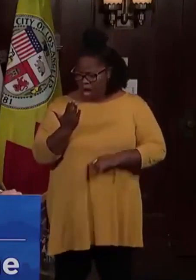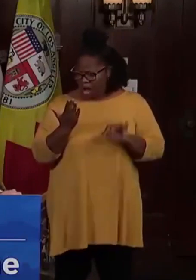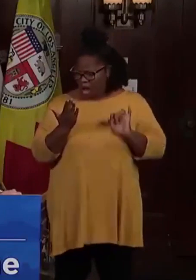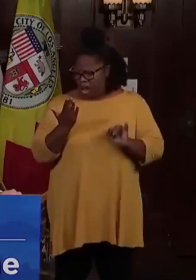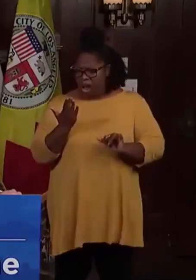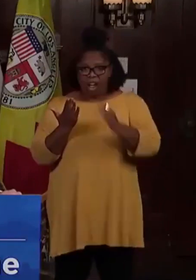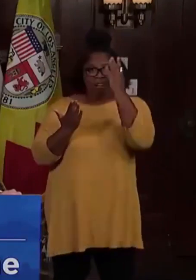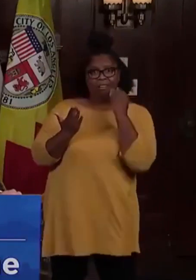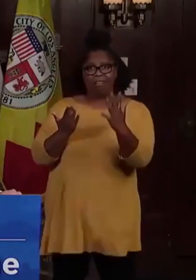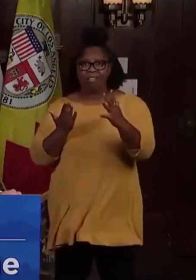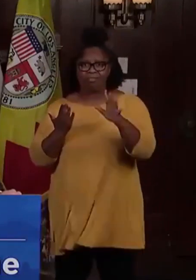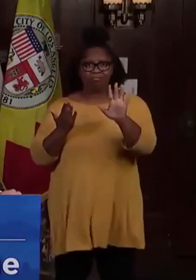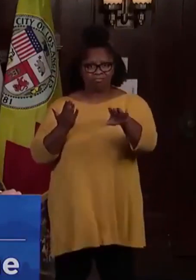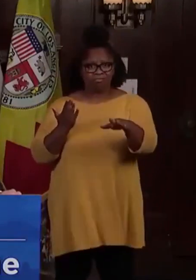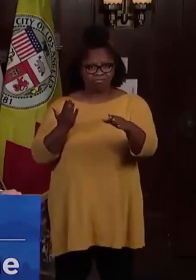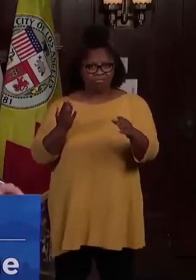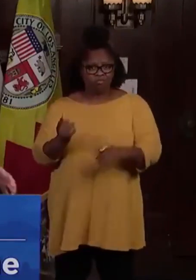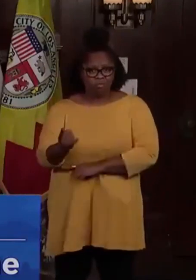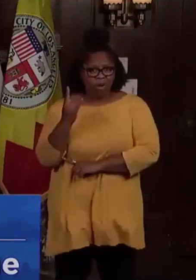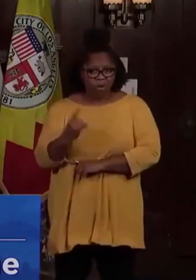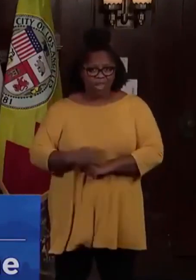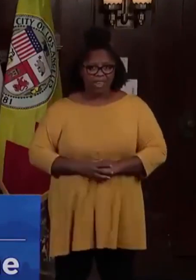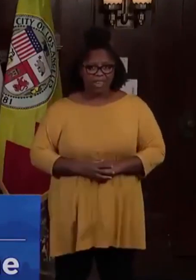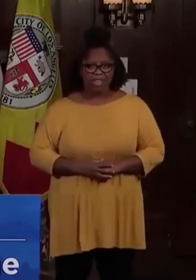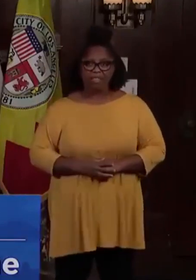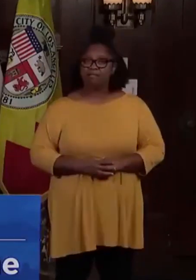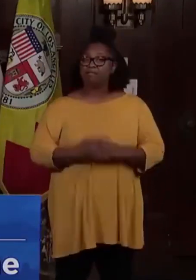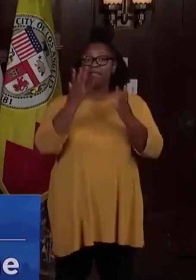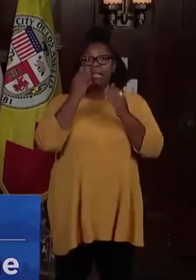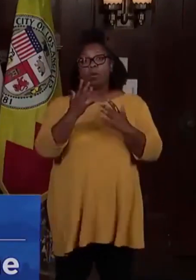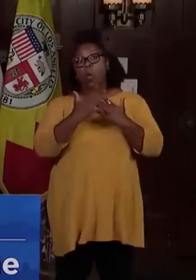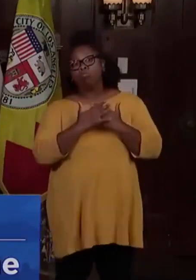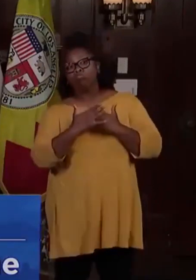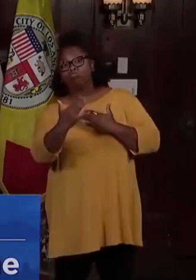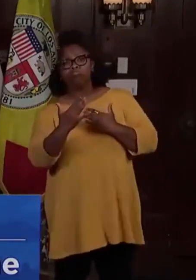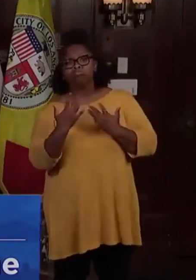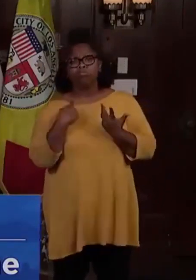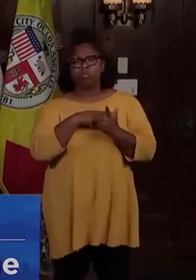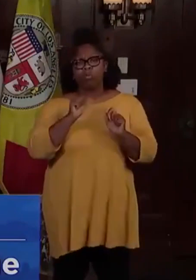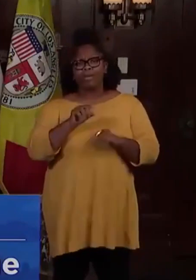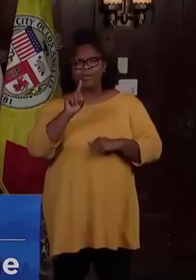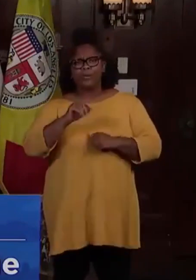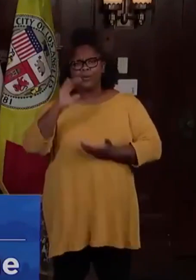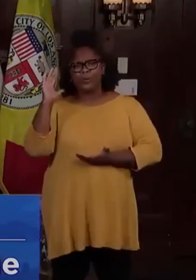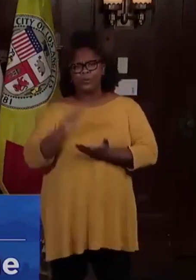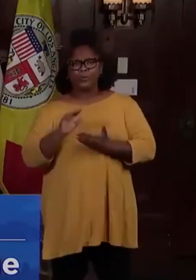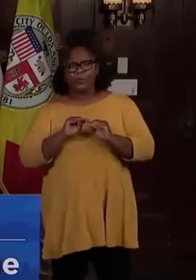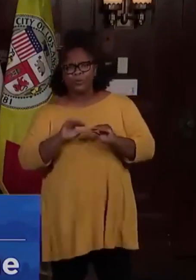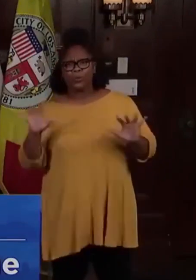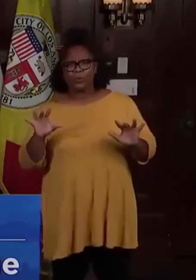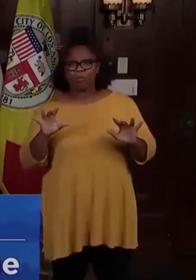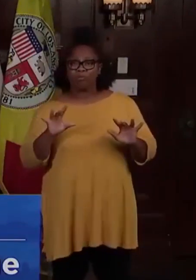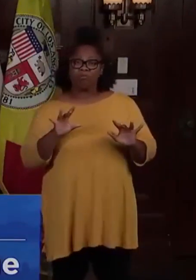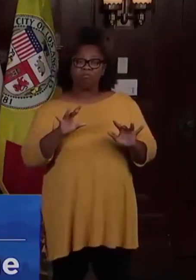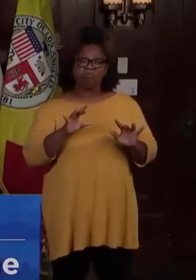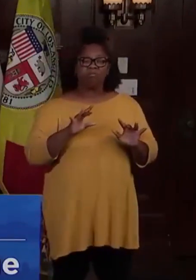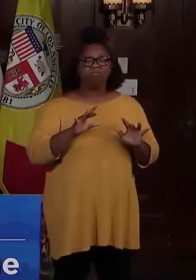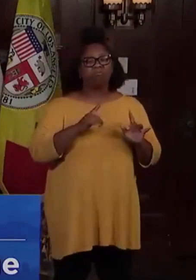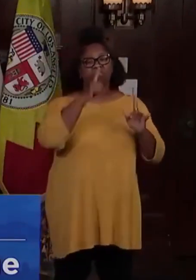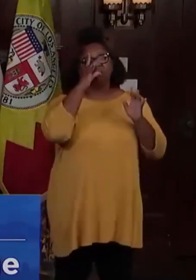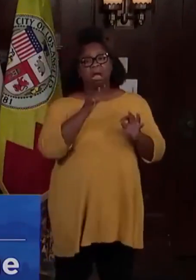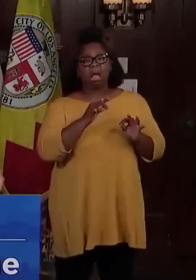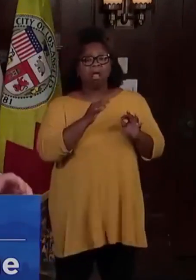them with you. And to know what we can do in the coming days, it's as much what you choose not to do as what you do